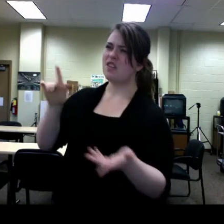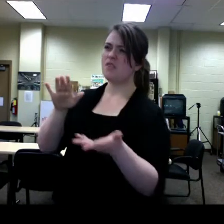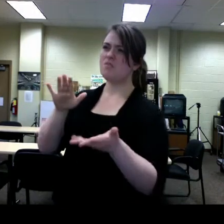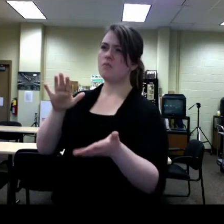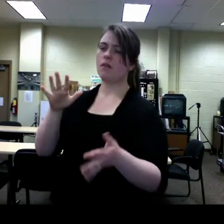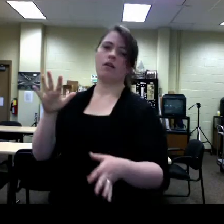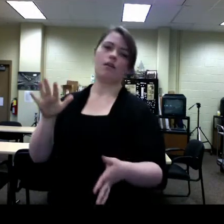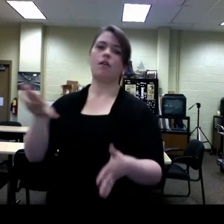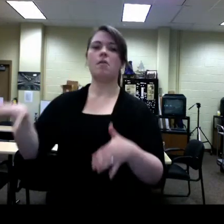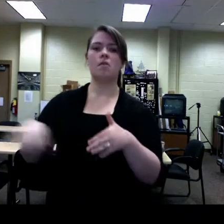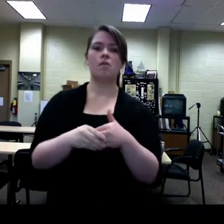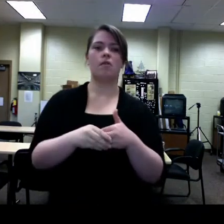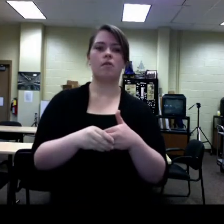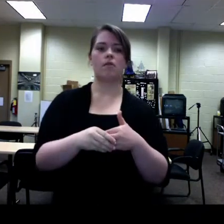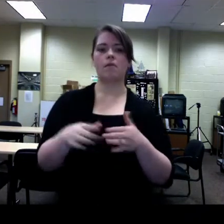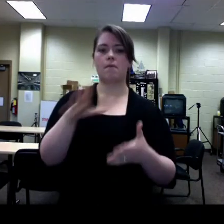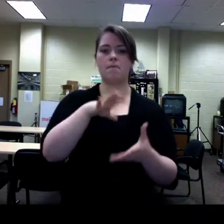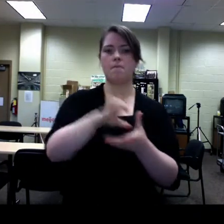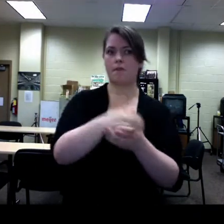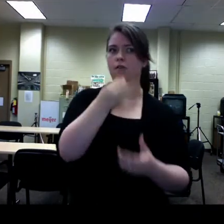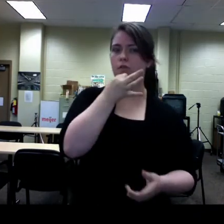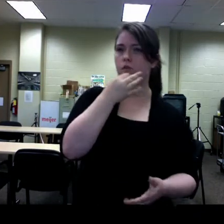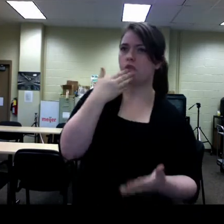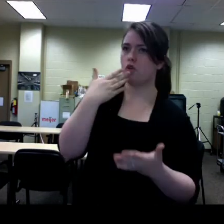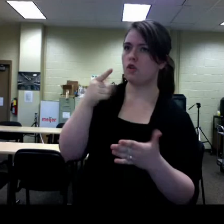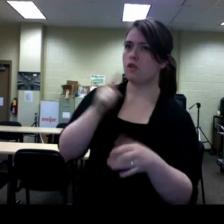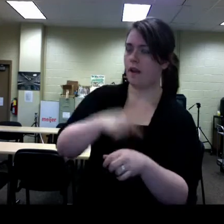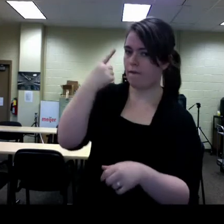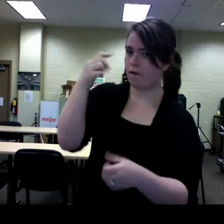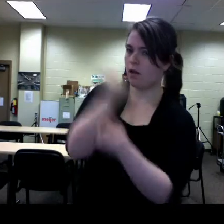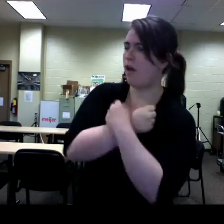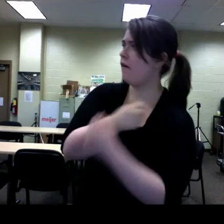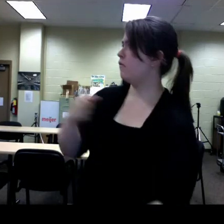love. How about this? Love?